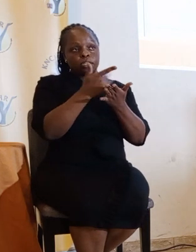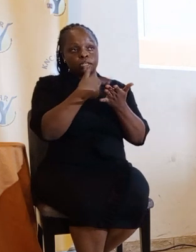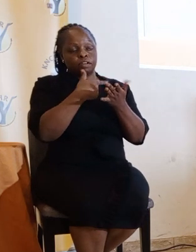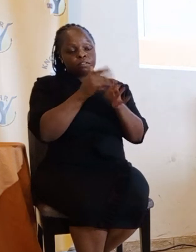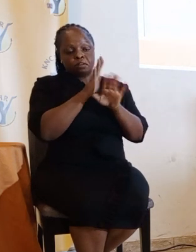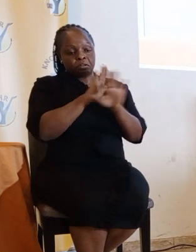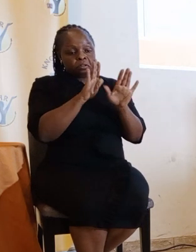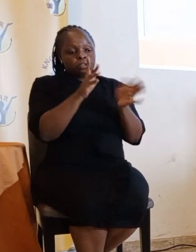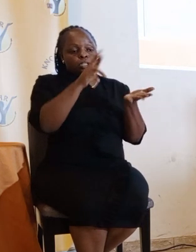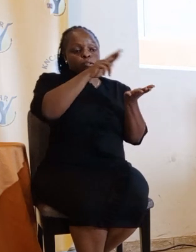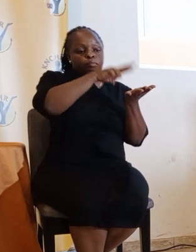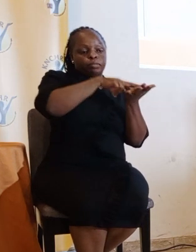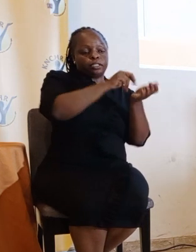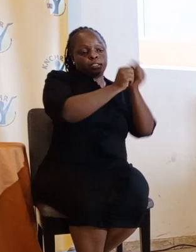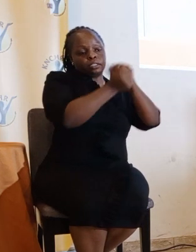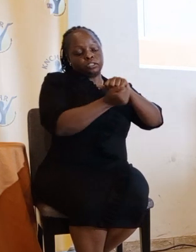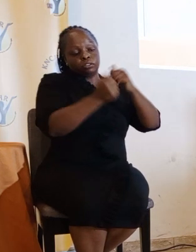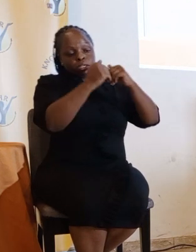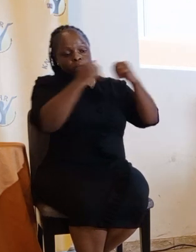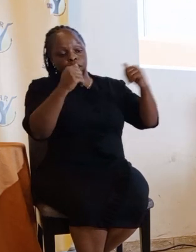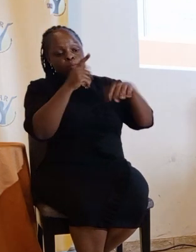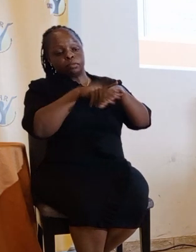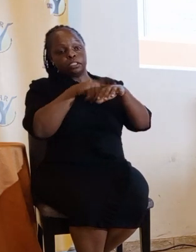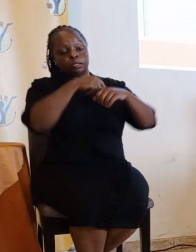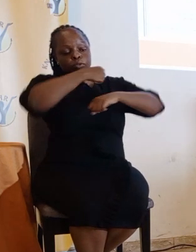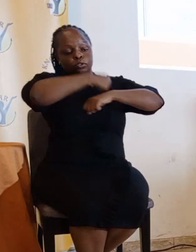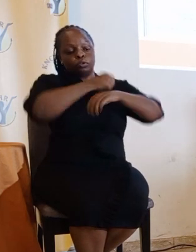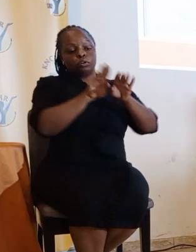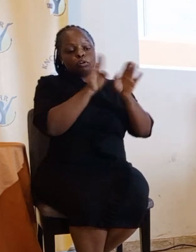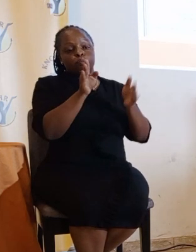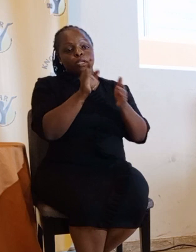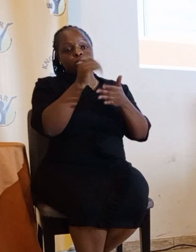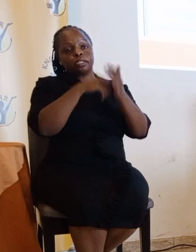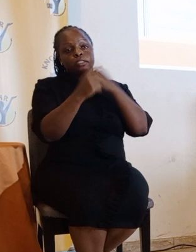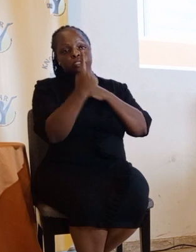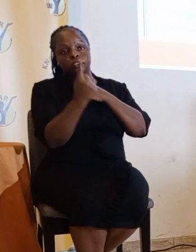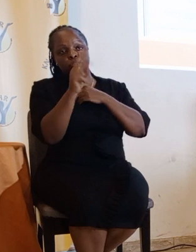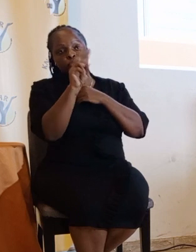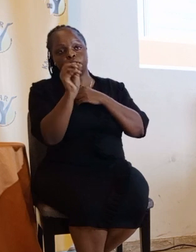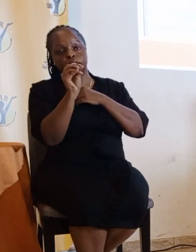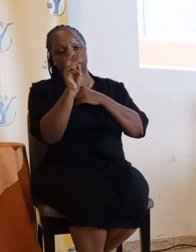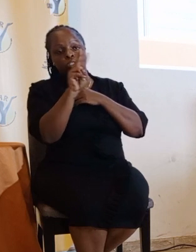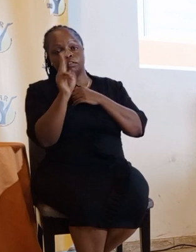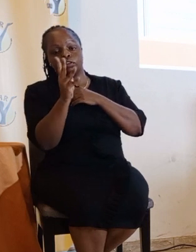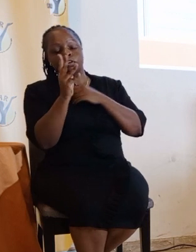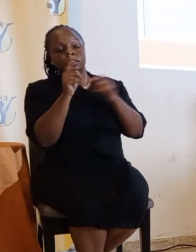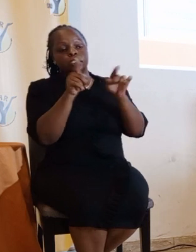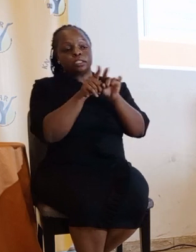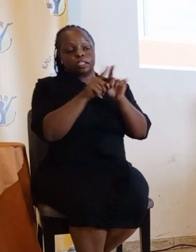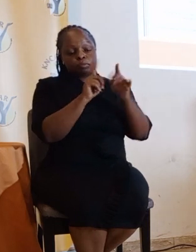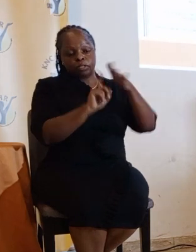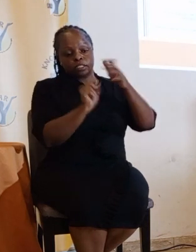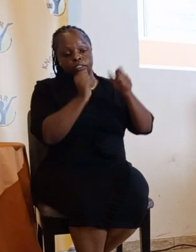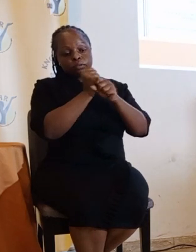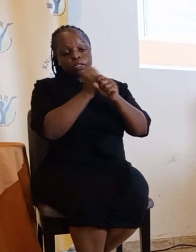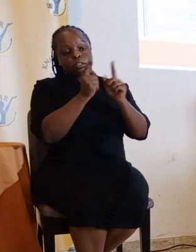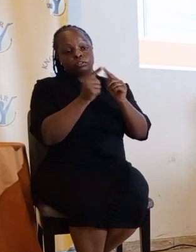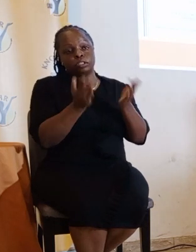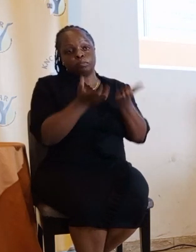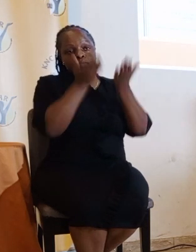no repeat of the transition gaps when schools open in January 2024. Further, that the Ministry works towards